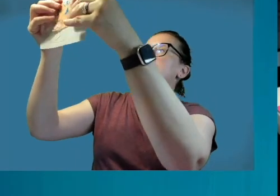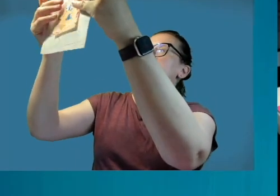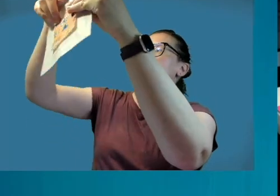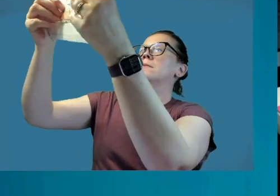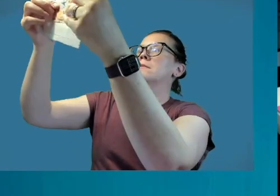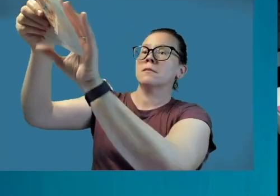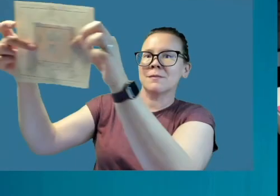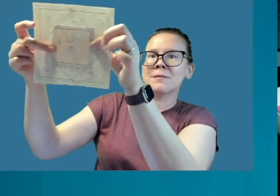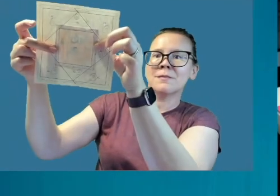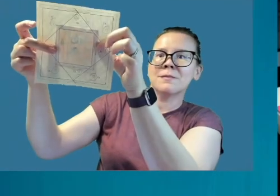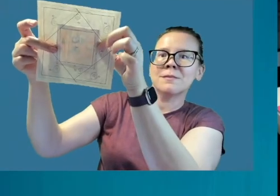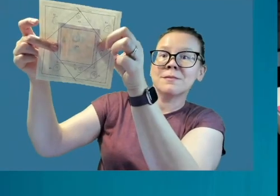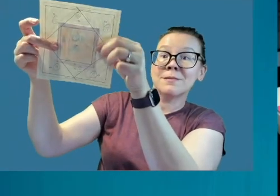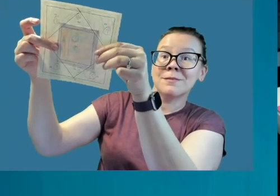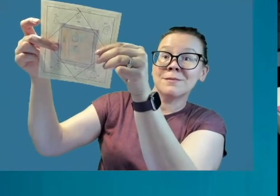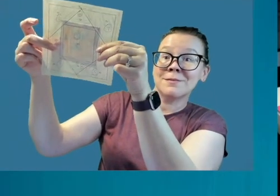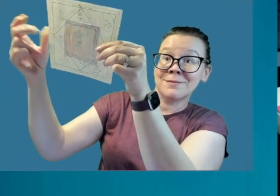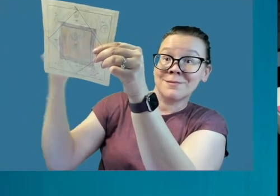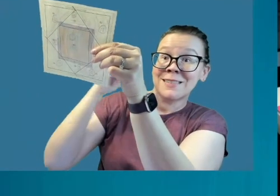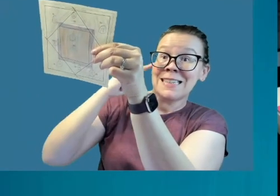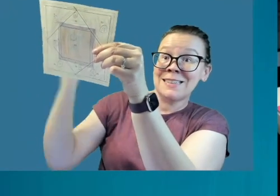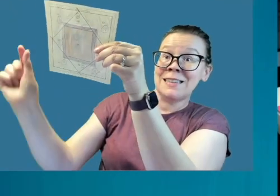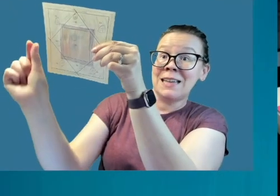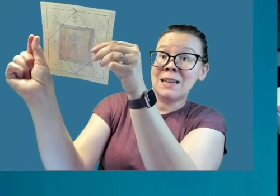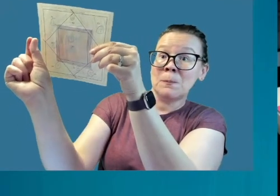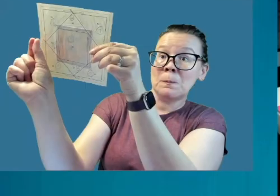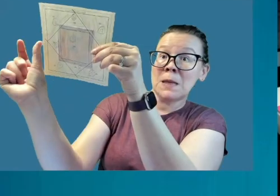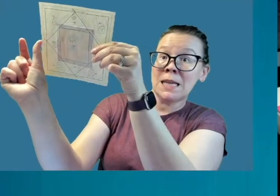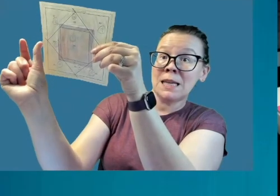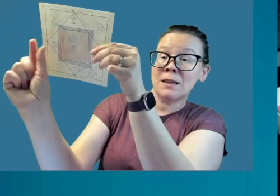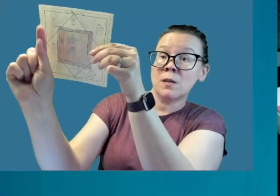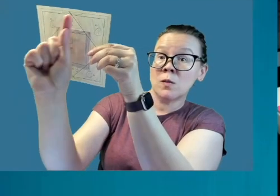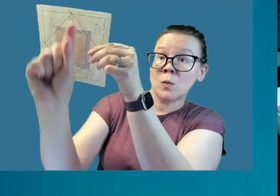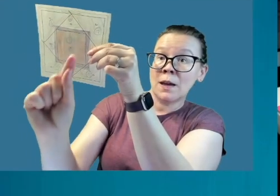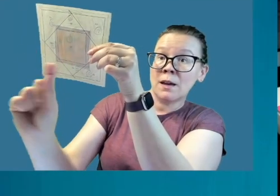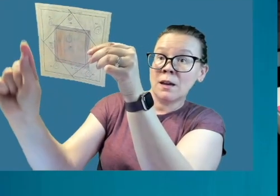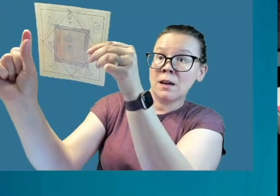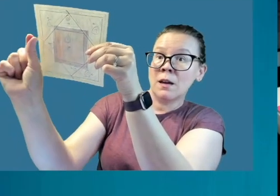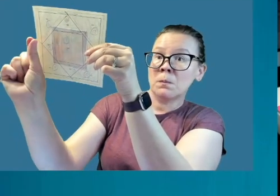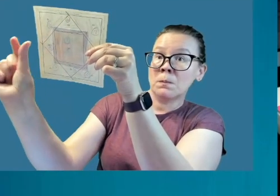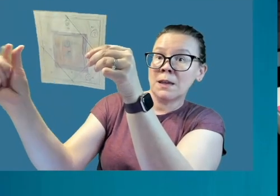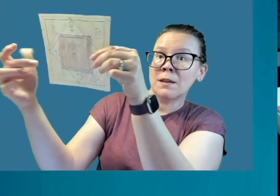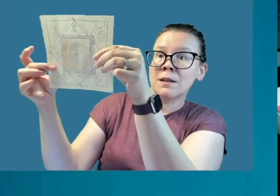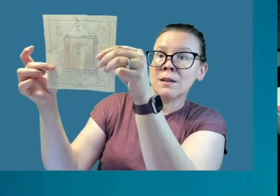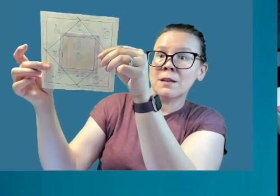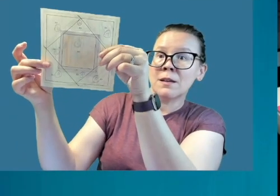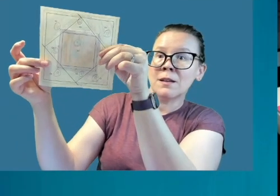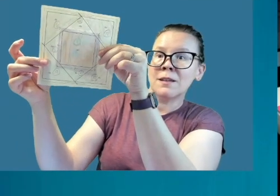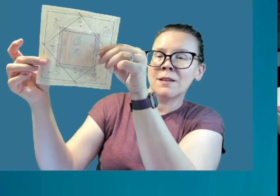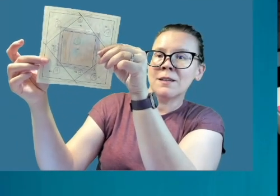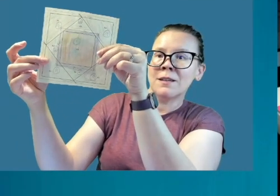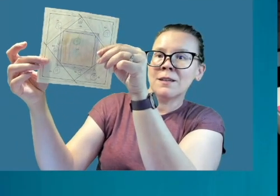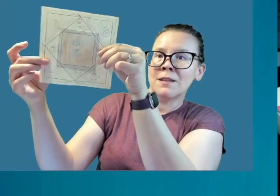seam allowance. You can see from the shadow here that there's at least 1/4 of an inch around all 4 of the